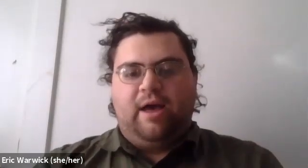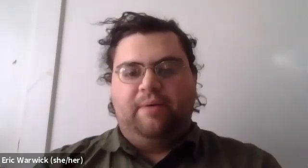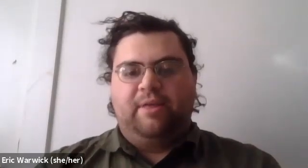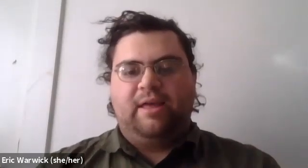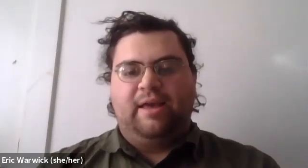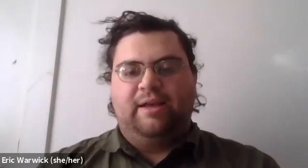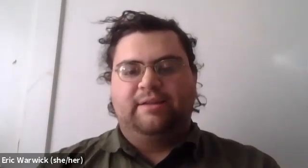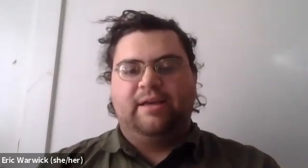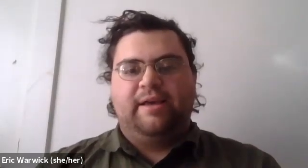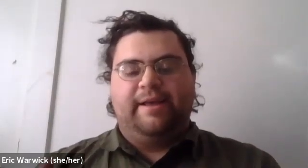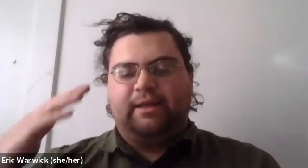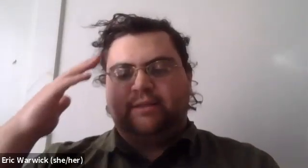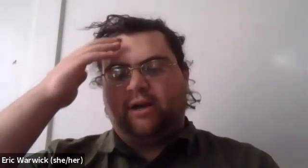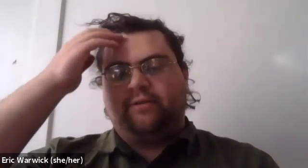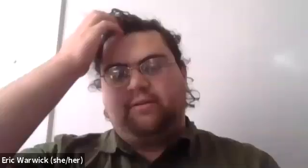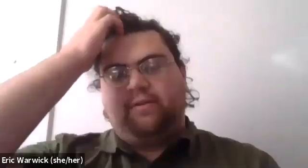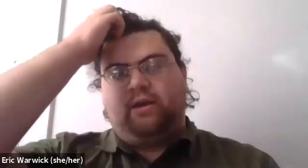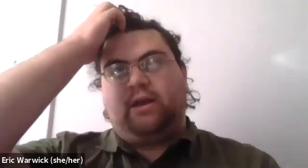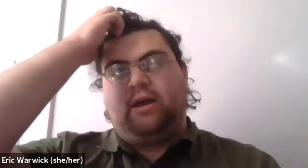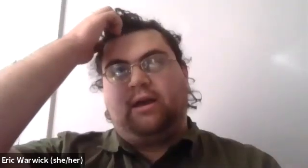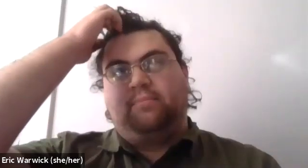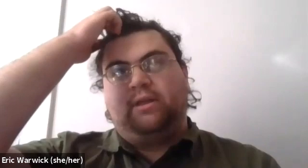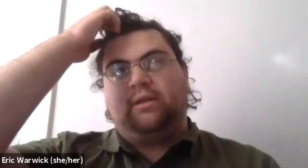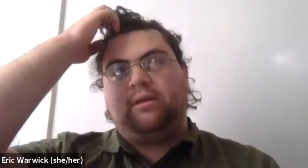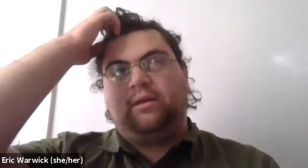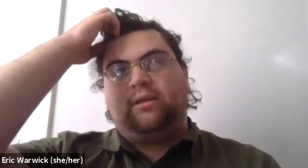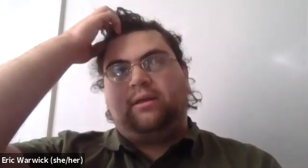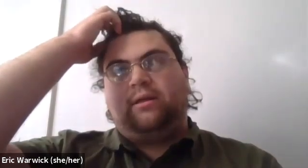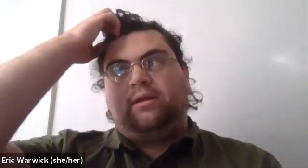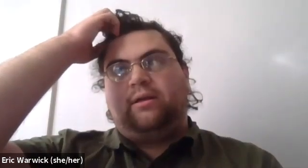with. And it's often very